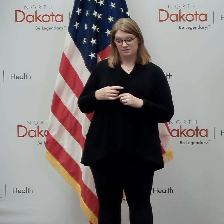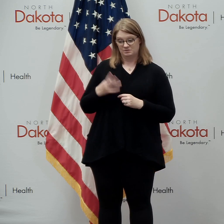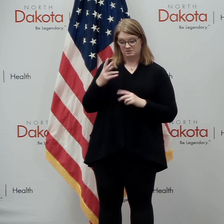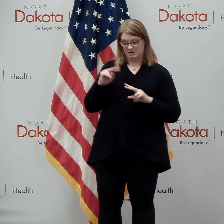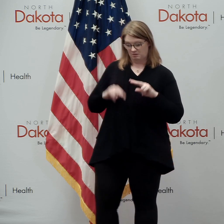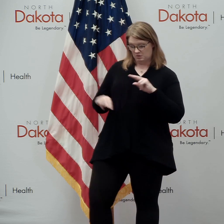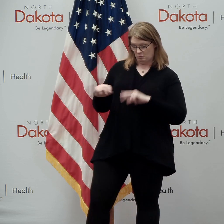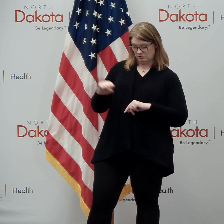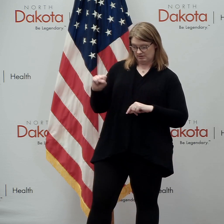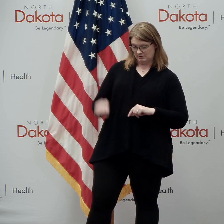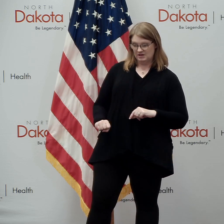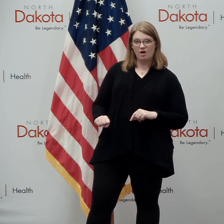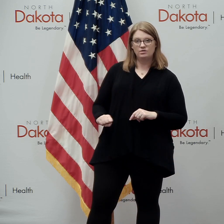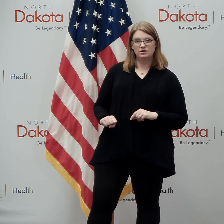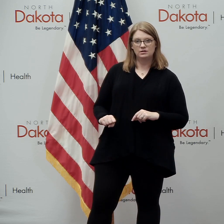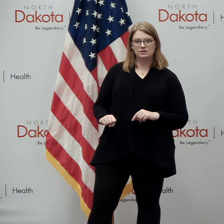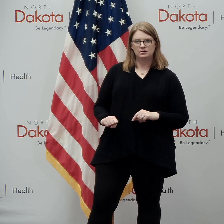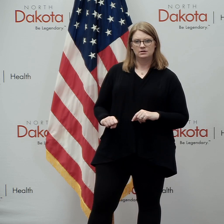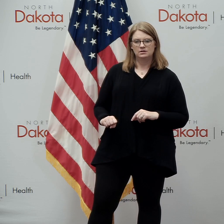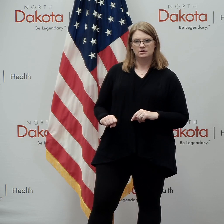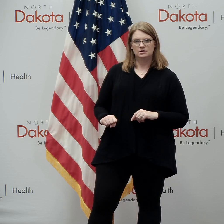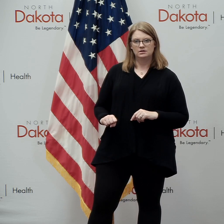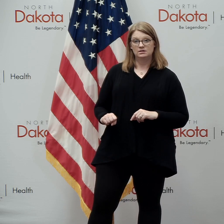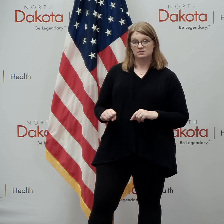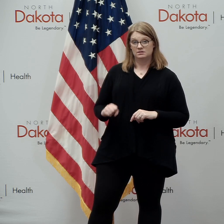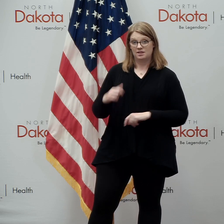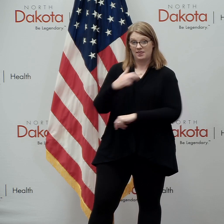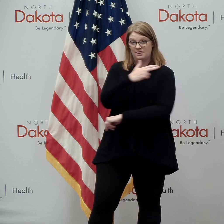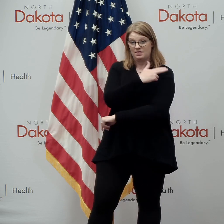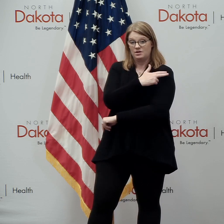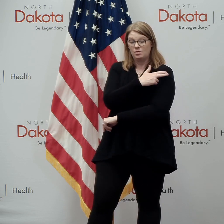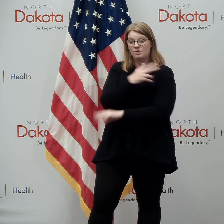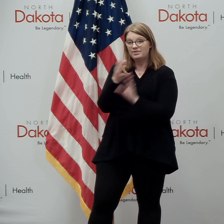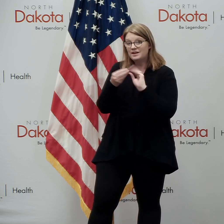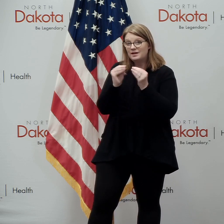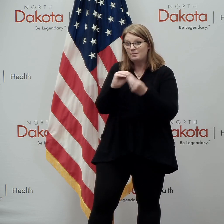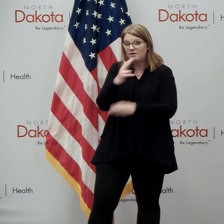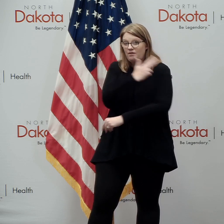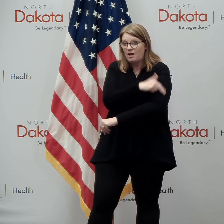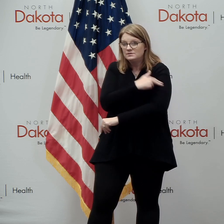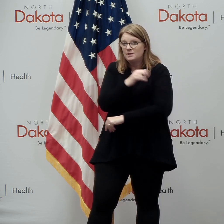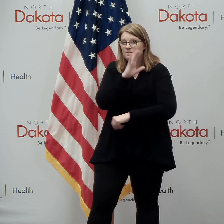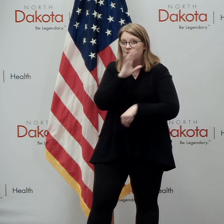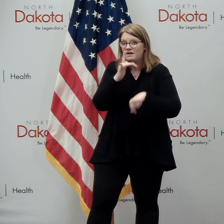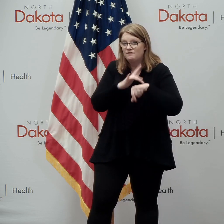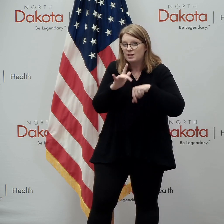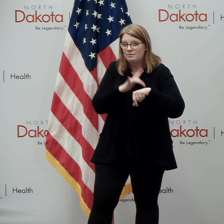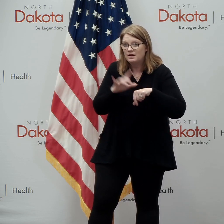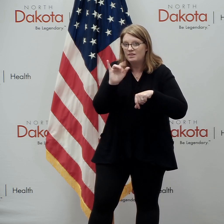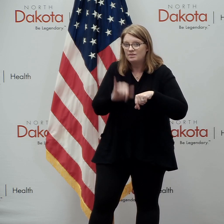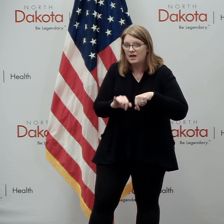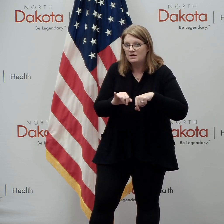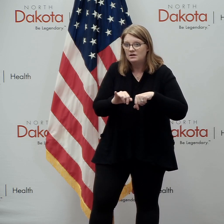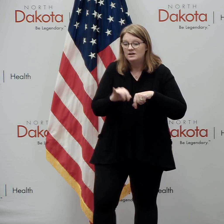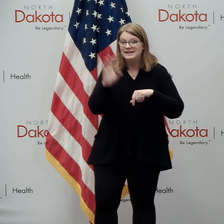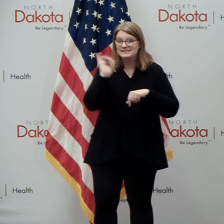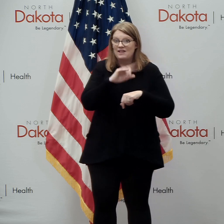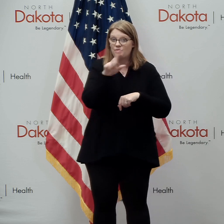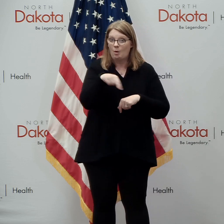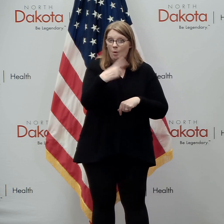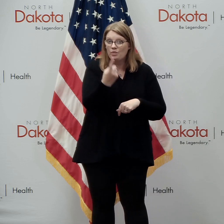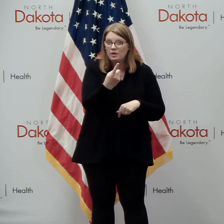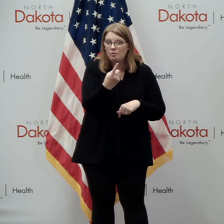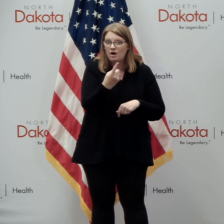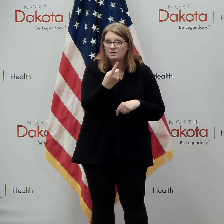this went through the South this summer, hospitalizations, which we do look at, hospitalizations are not a leading indicator. They're a